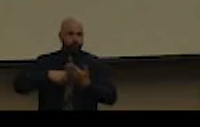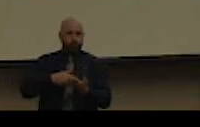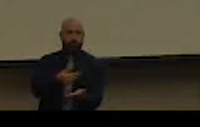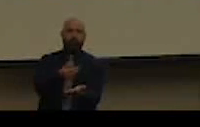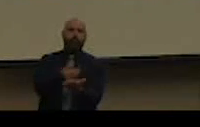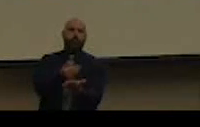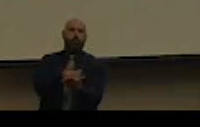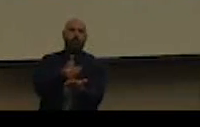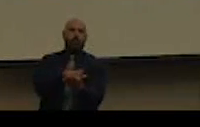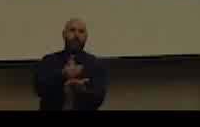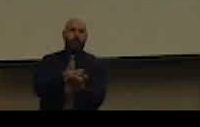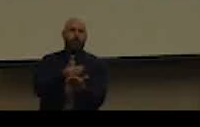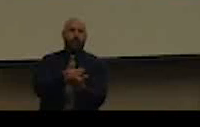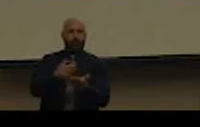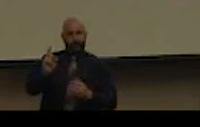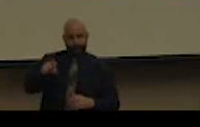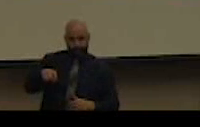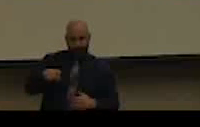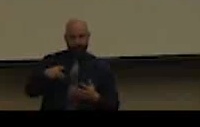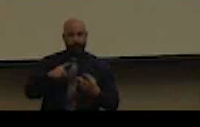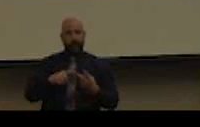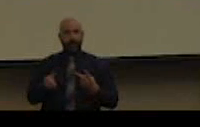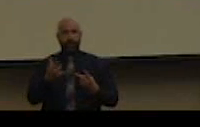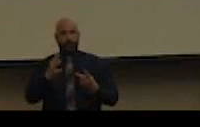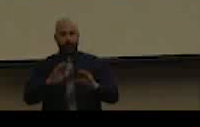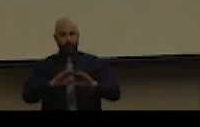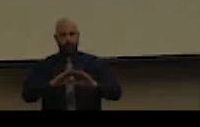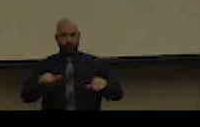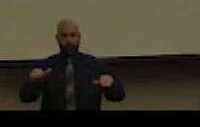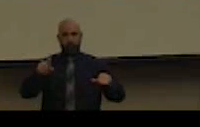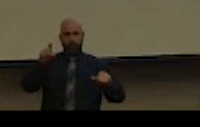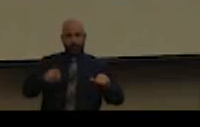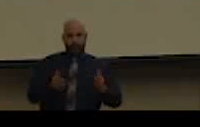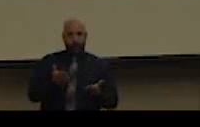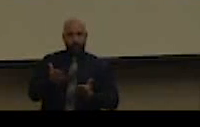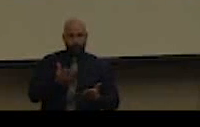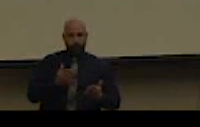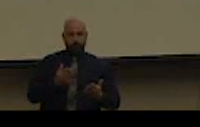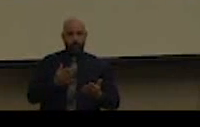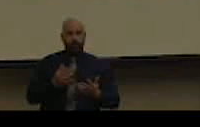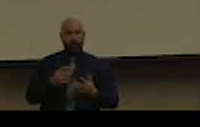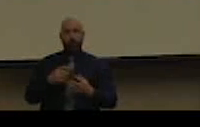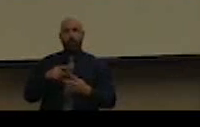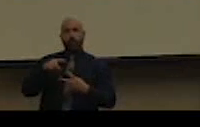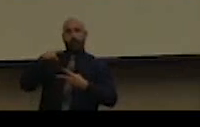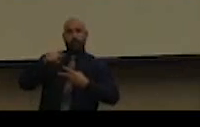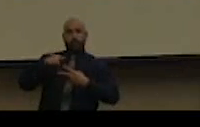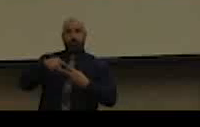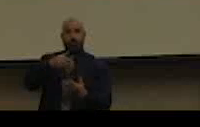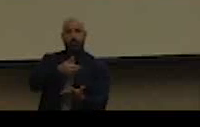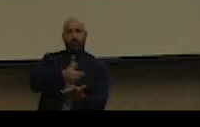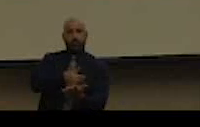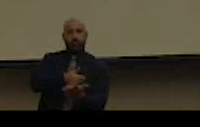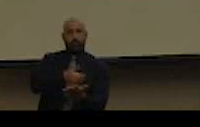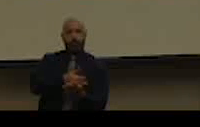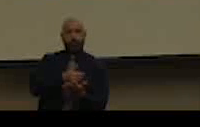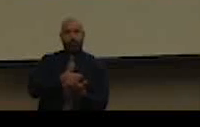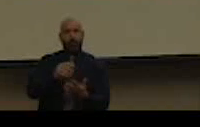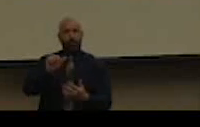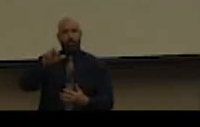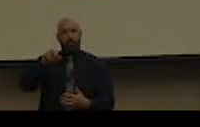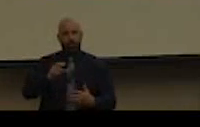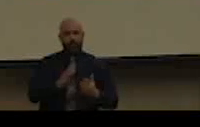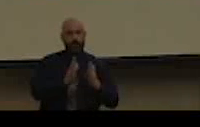and the kids that need service. But all of those dollars are being asked for and requested against a system that itself